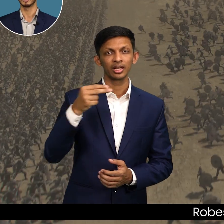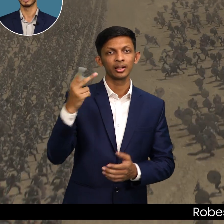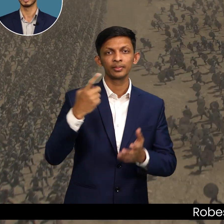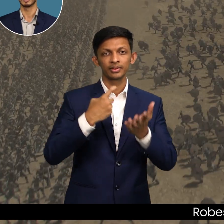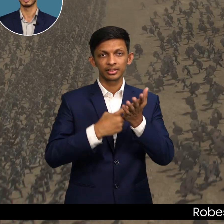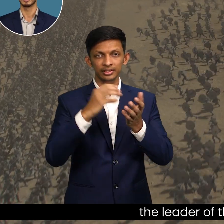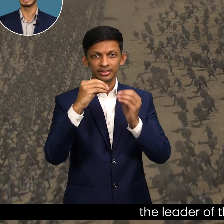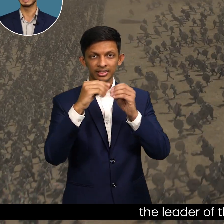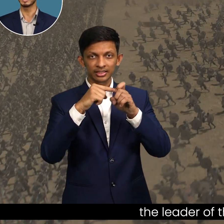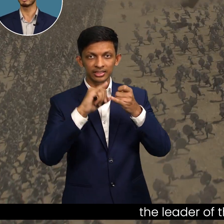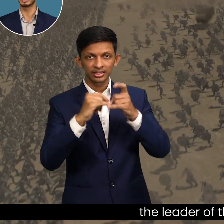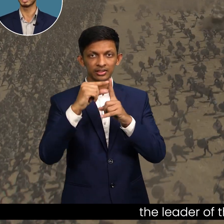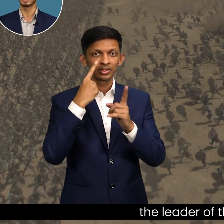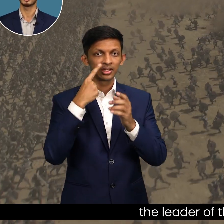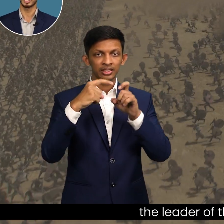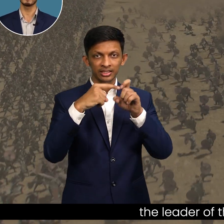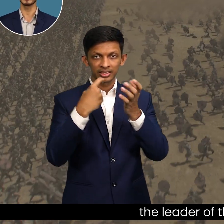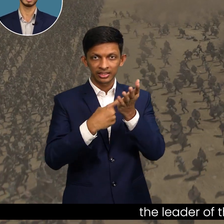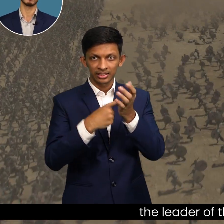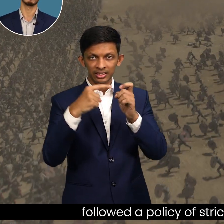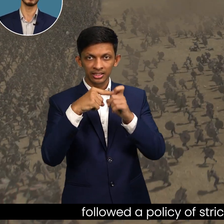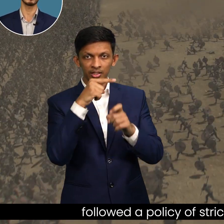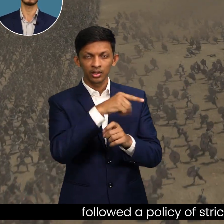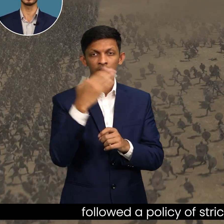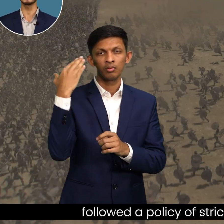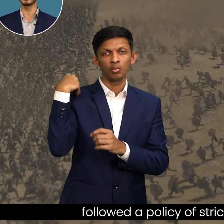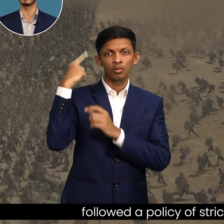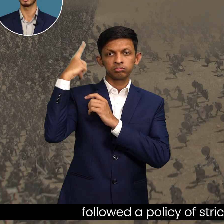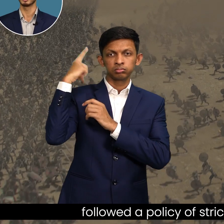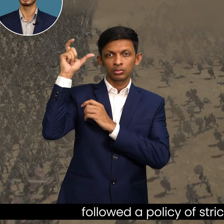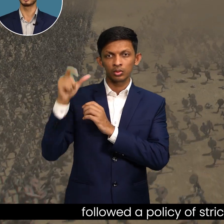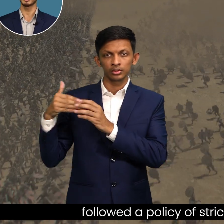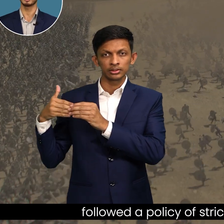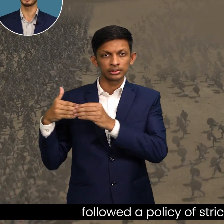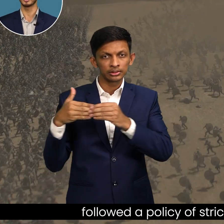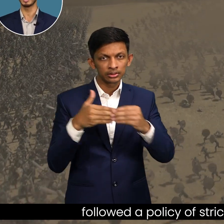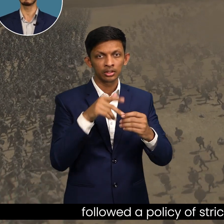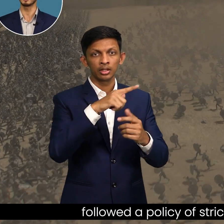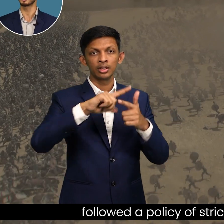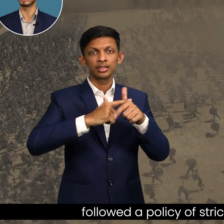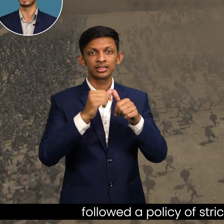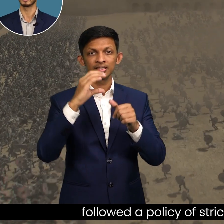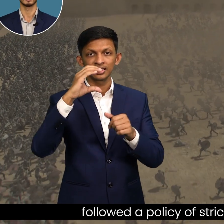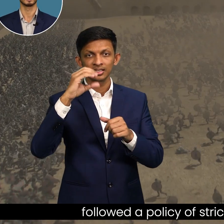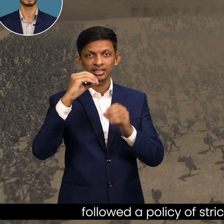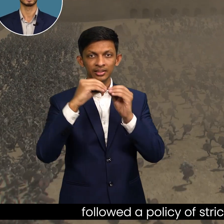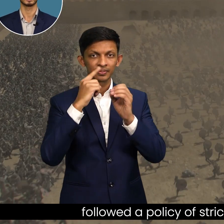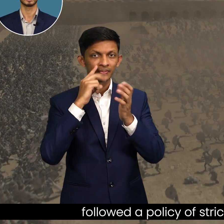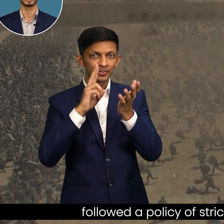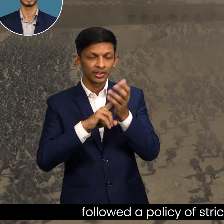Robespierre, the leader of the Jacobin Club, followed a policy of strict control and punishment.